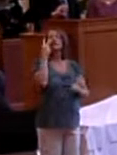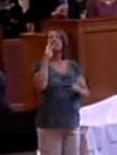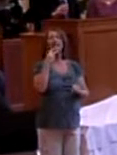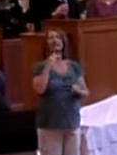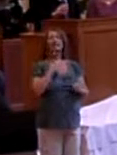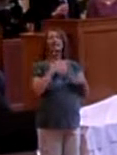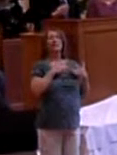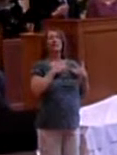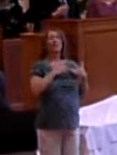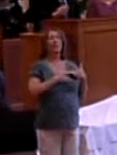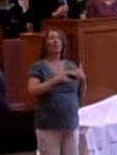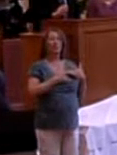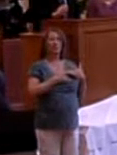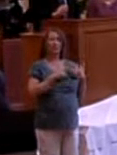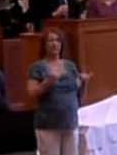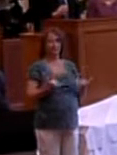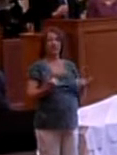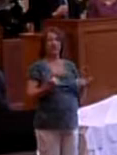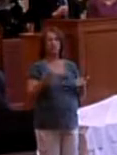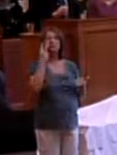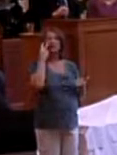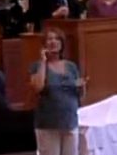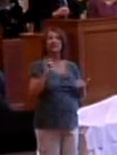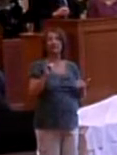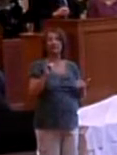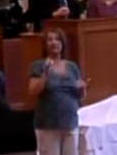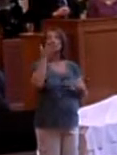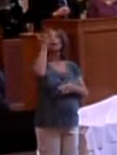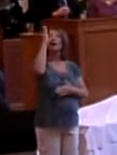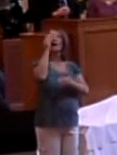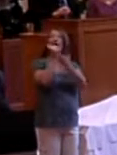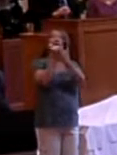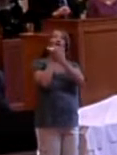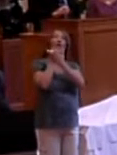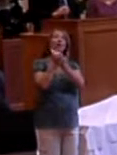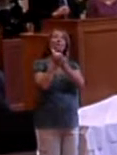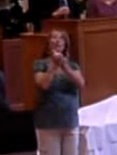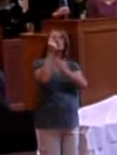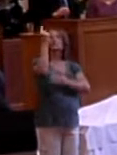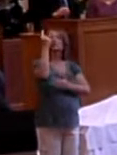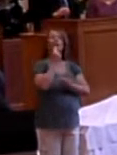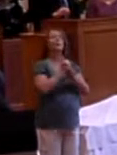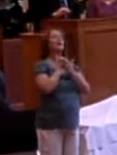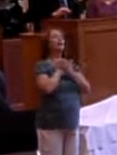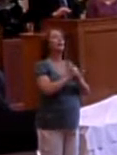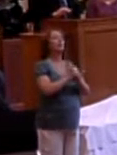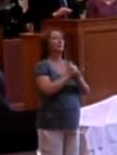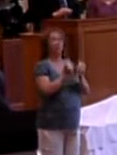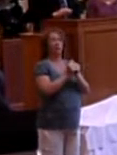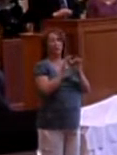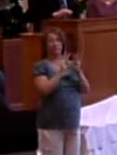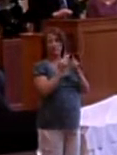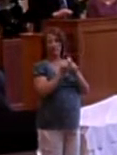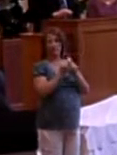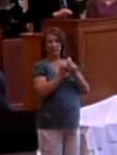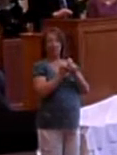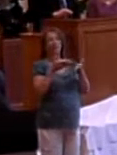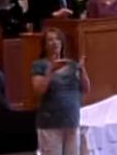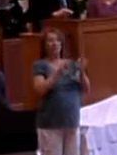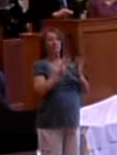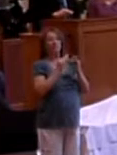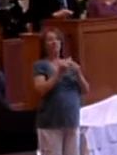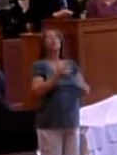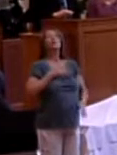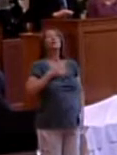here today. God, can you help just come down and comfort this family? Let them feel your presence. They